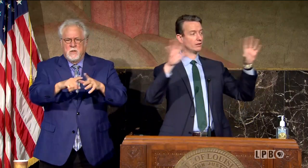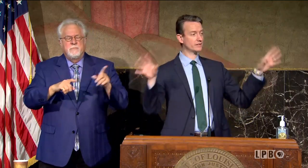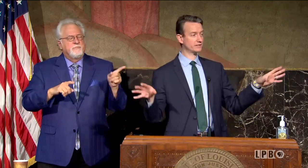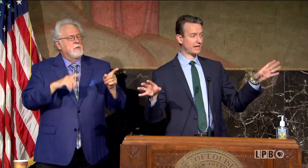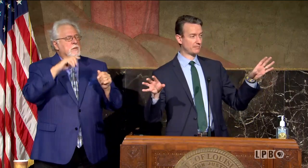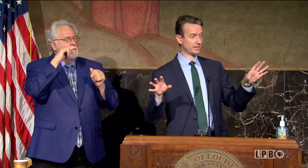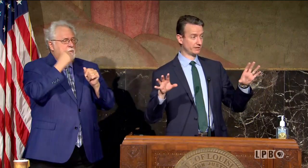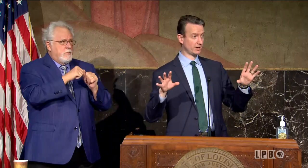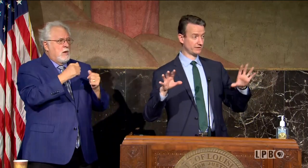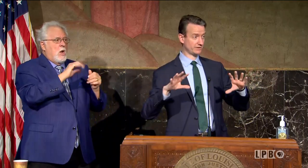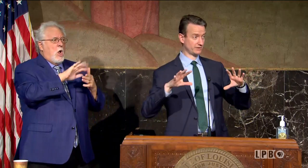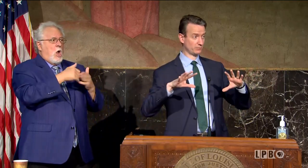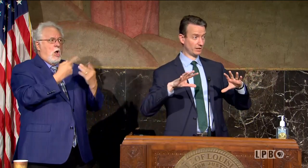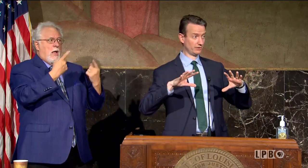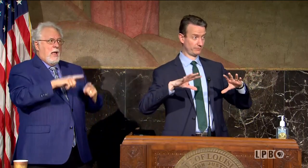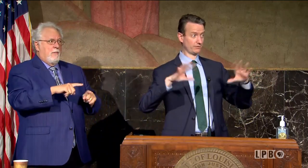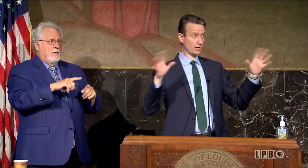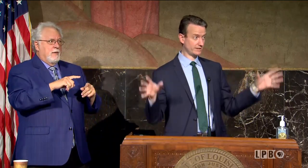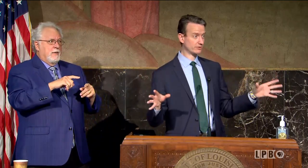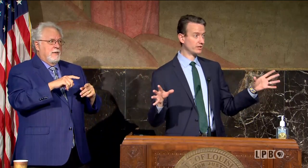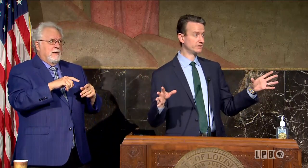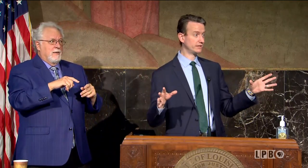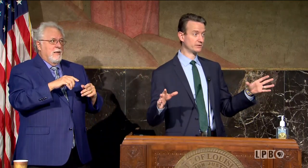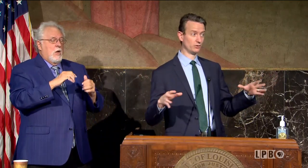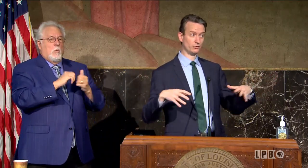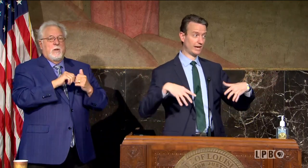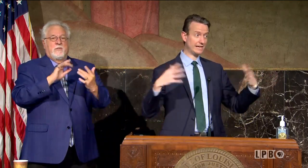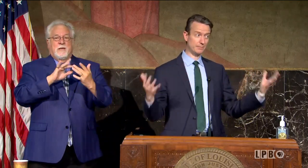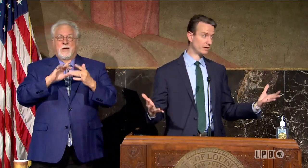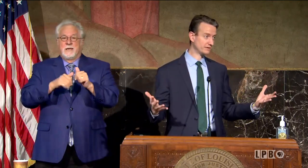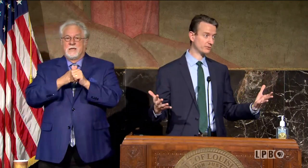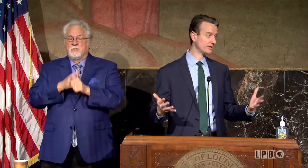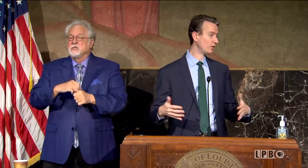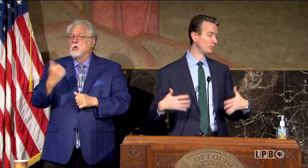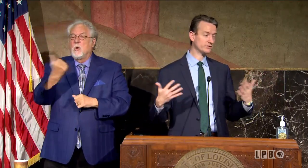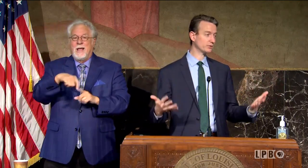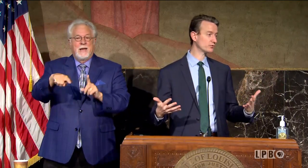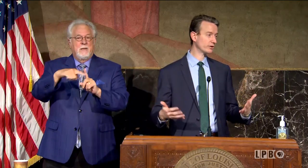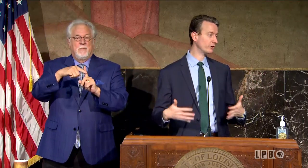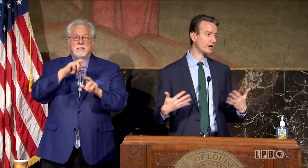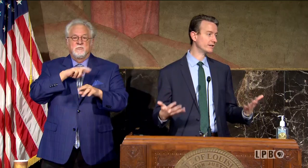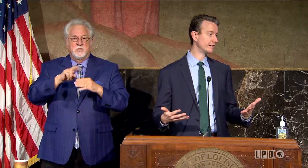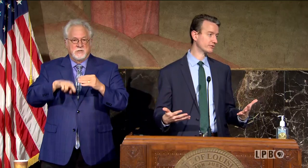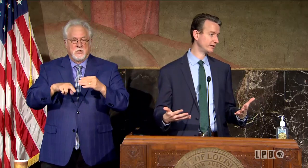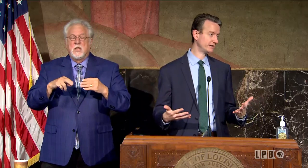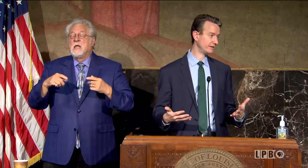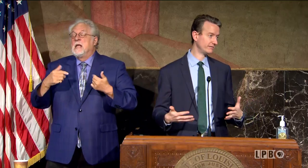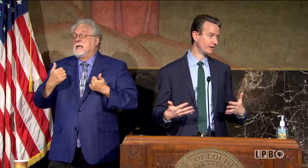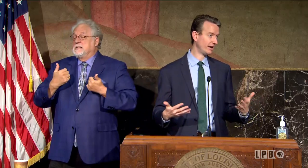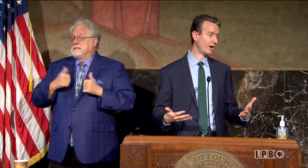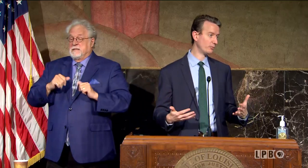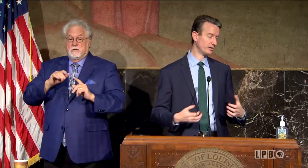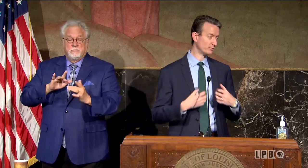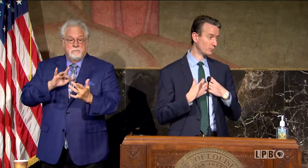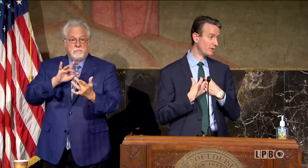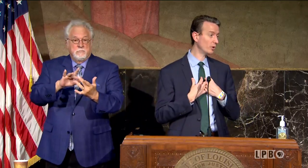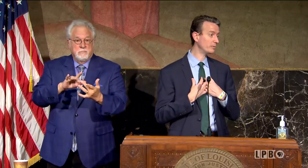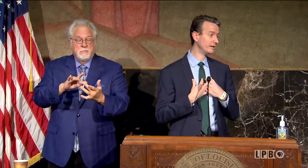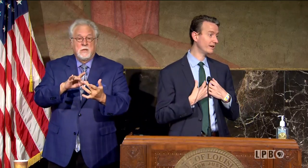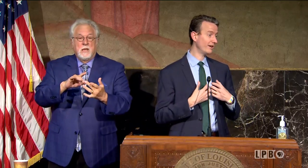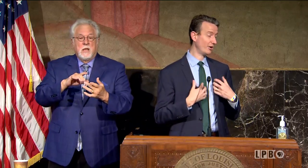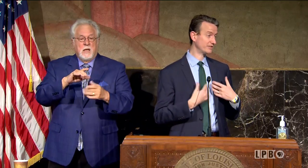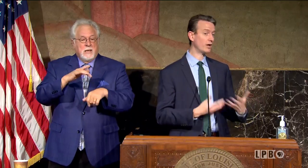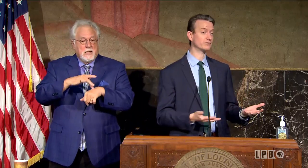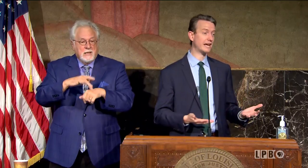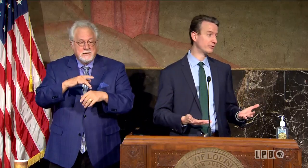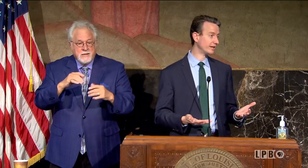mind, all of this is happening in the context as well of contact tracing. So any positive result will still trigger a contact tracing outreach where we will